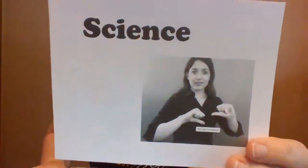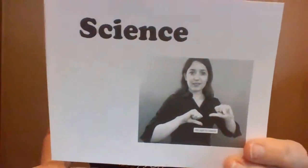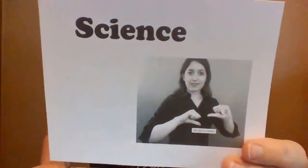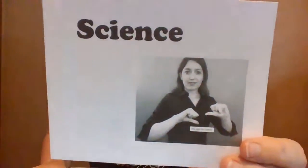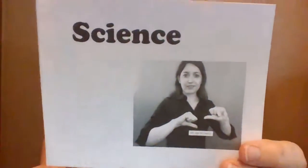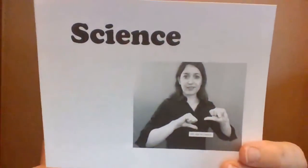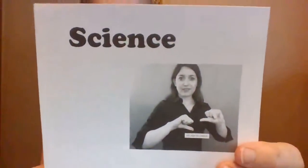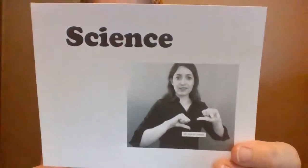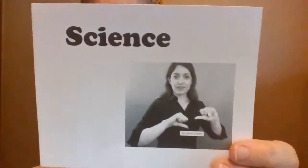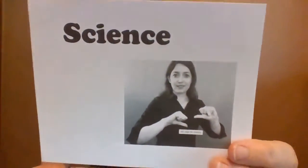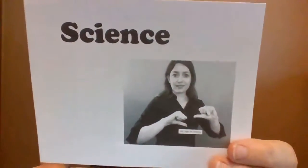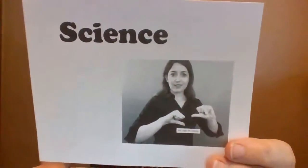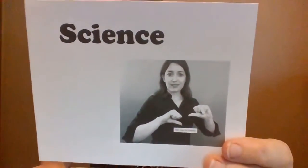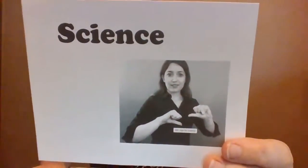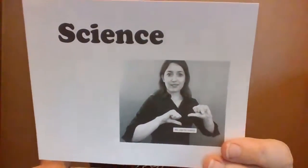have science.